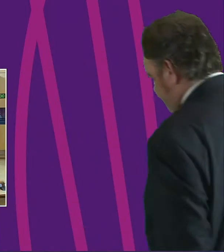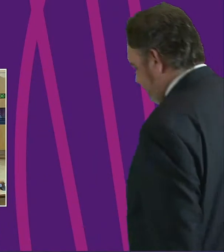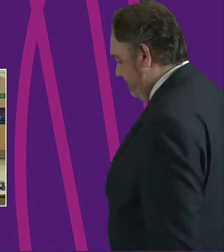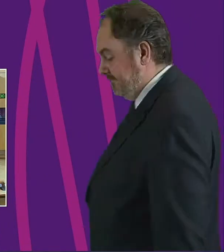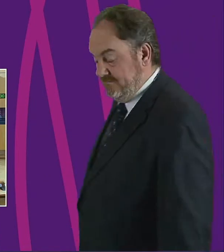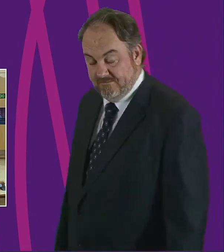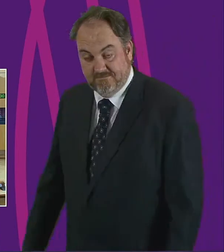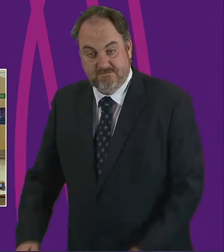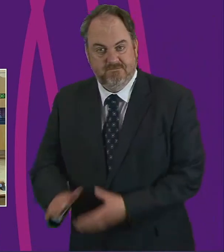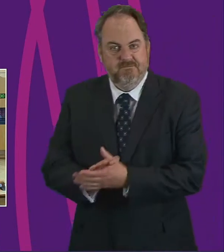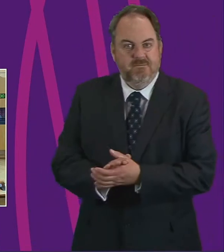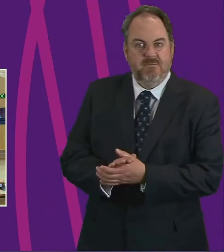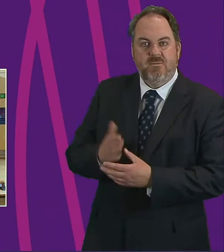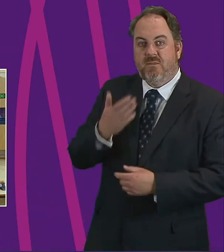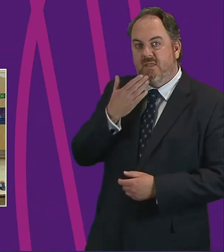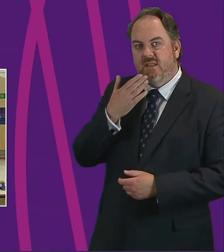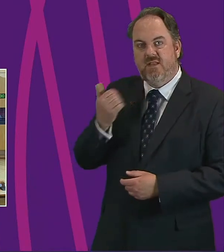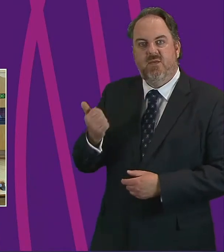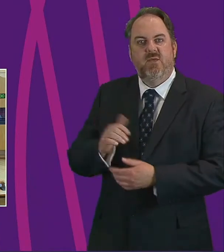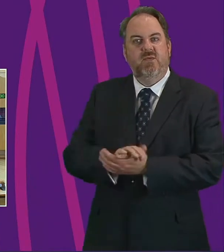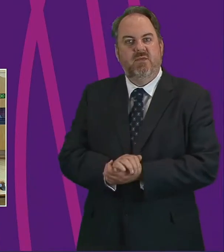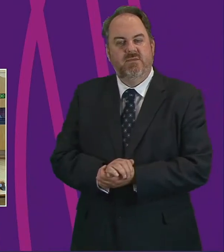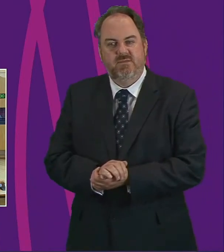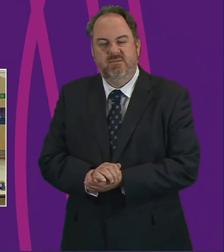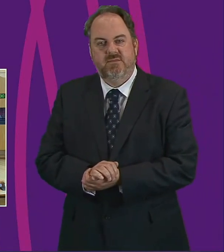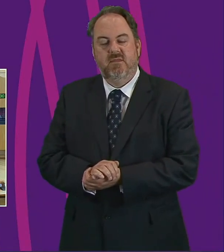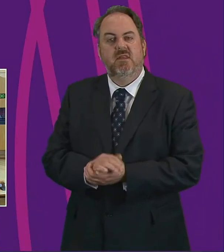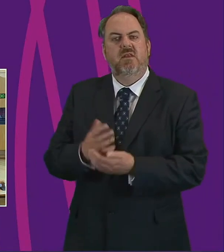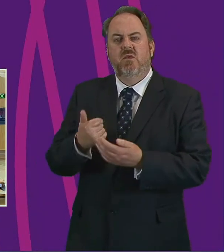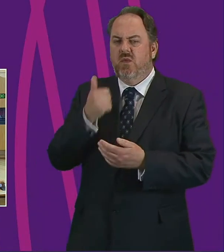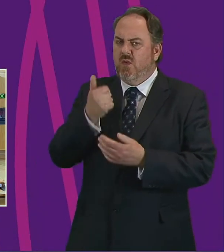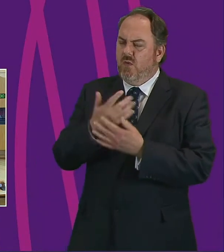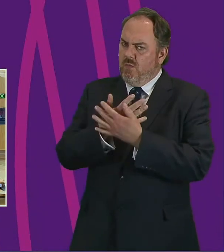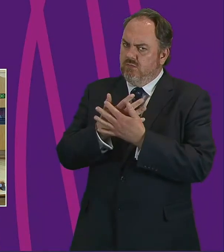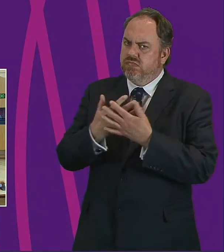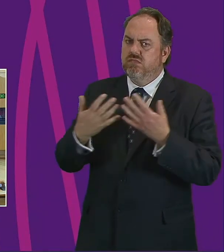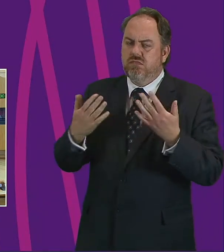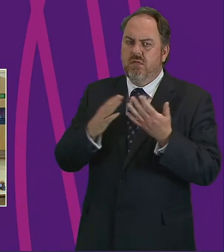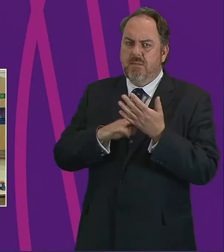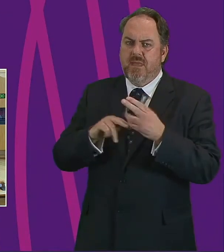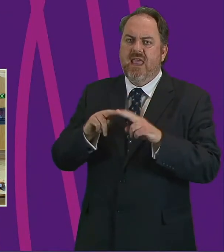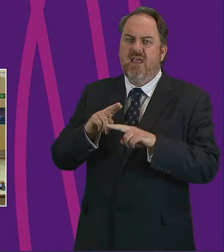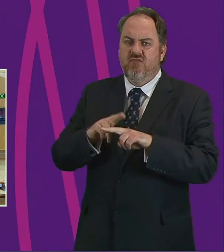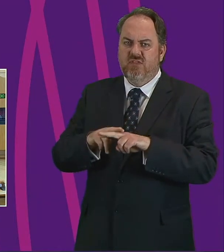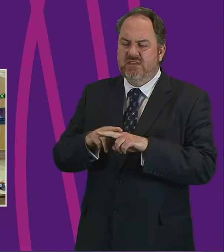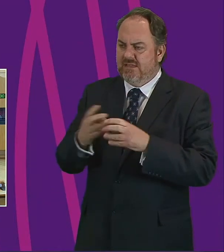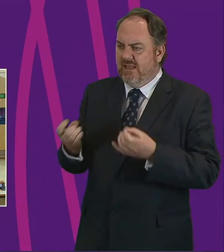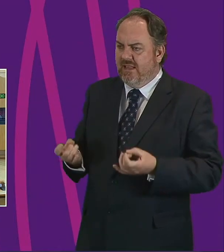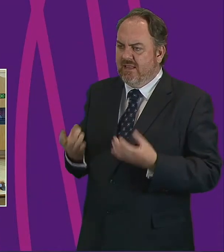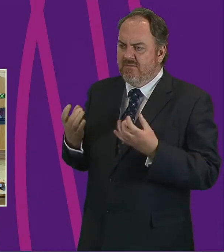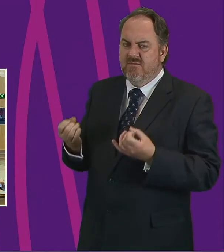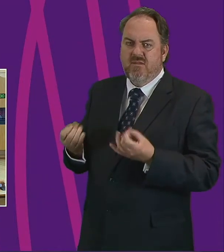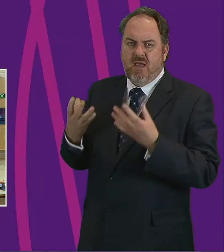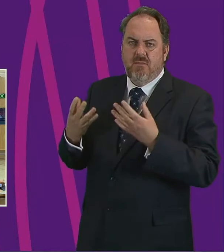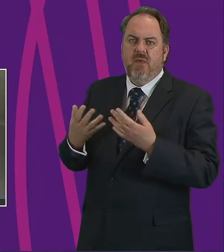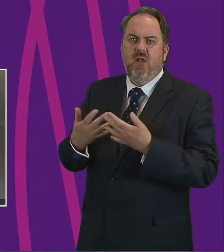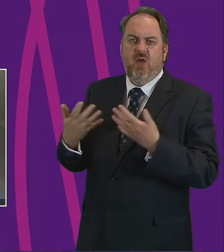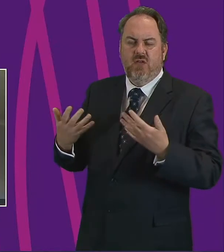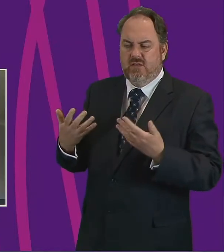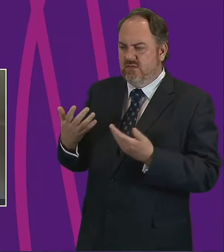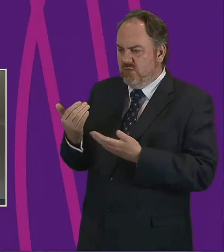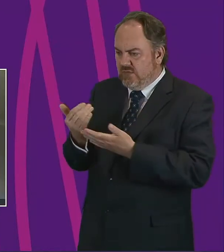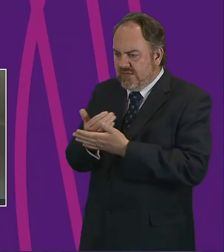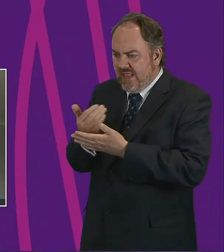Thank you, Presiding Officer. Deputy First Minister, many parents made sacrifices in order to afford to send their children on school trips this